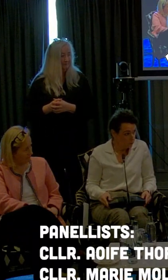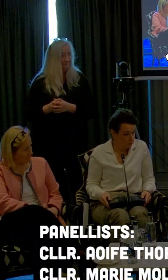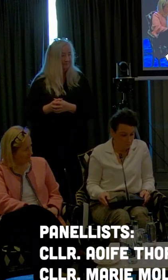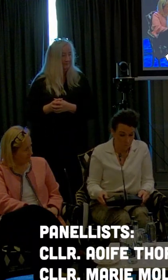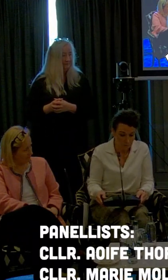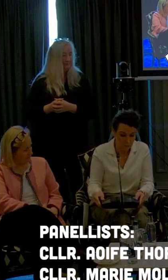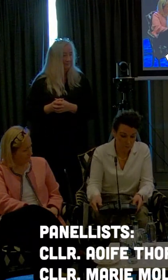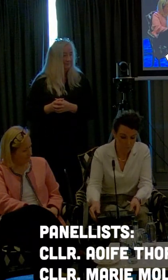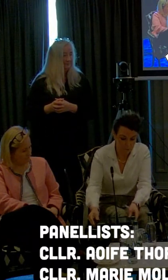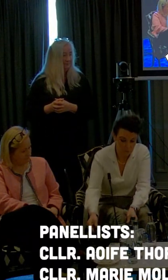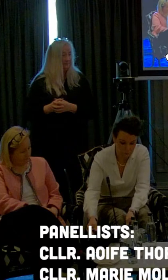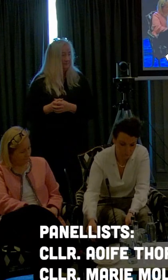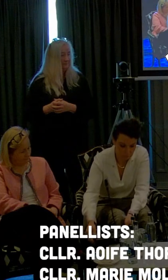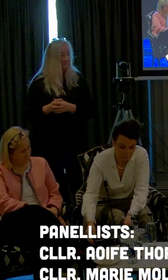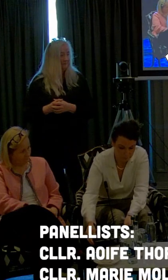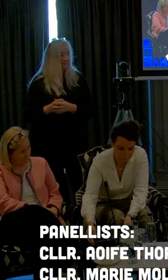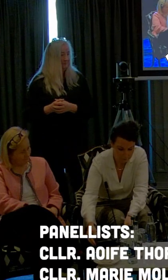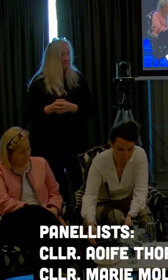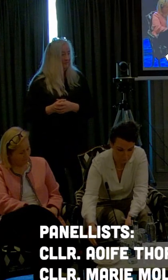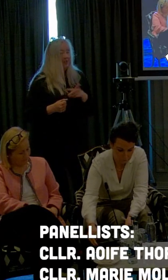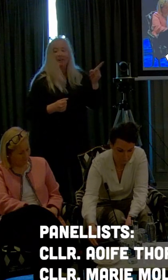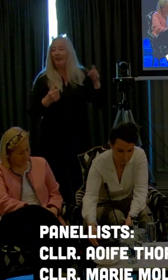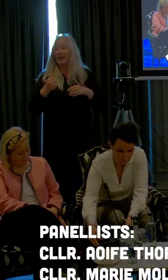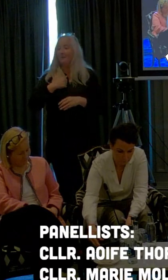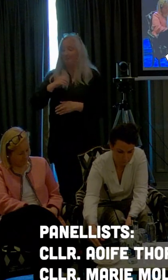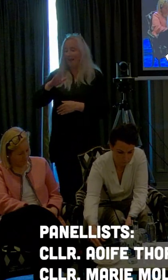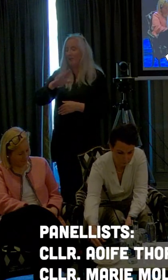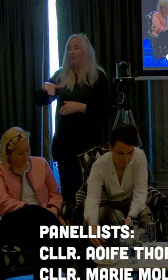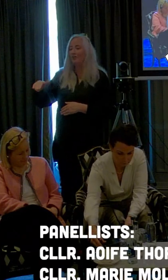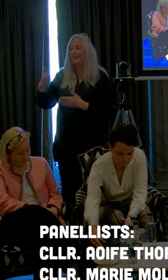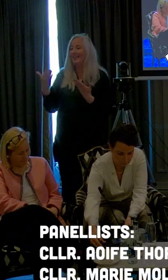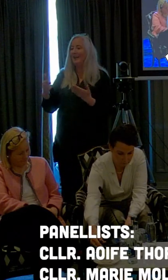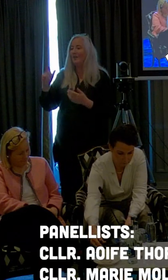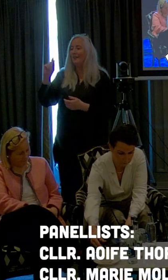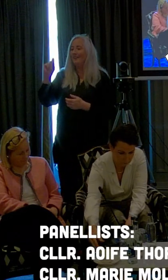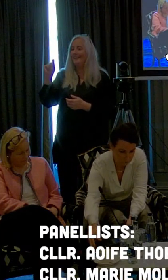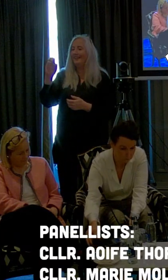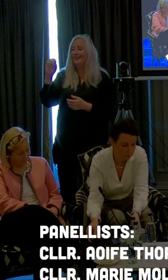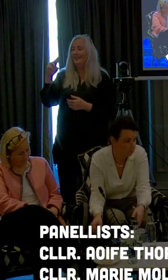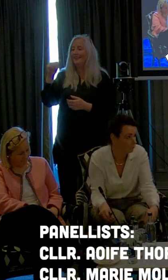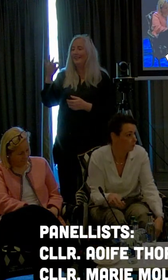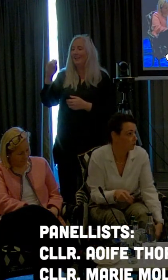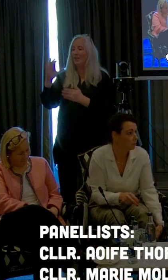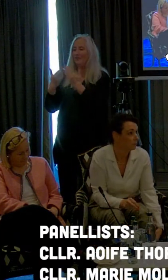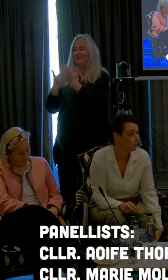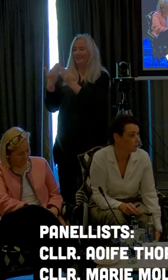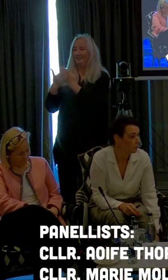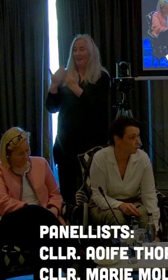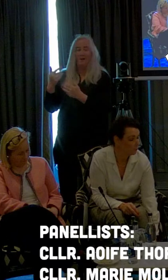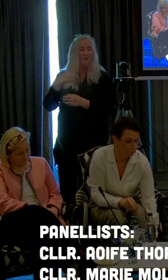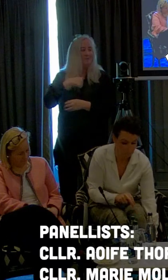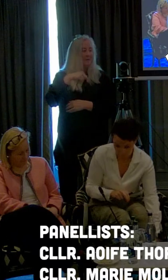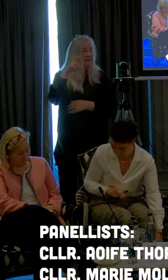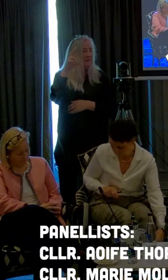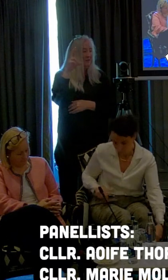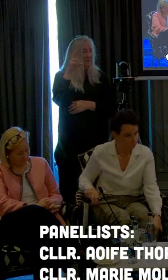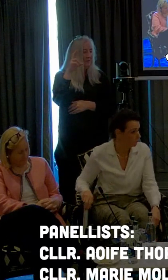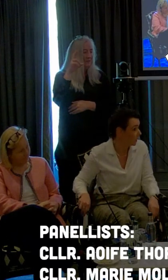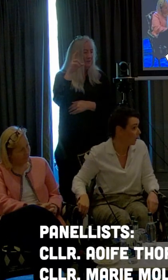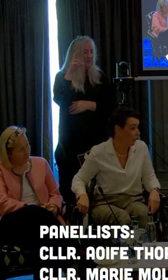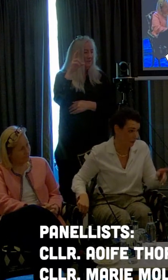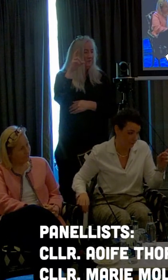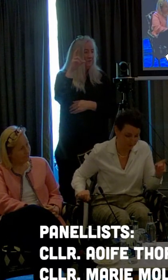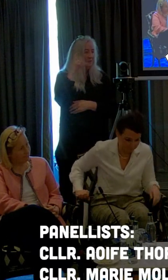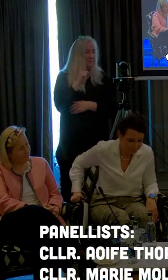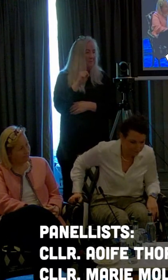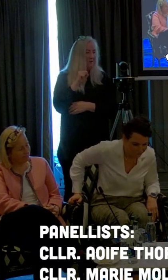Thank you. Look, I'm not, my children were teenagers when I went into this game, but like Aoife, I remember my sister had her baby on